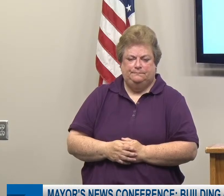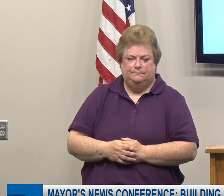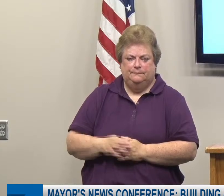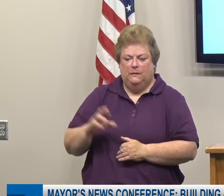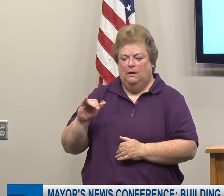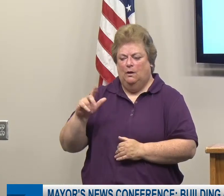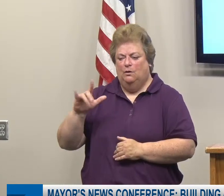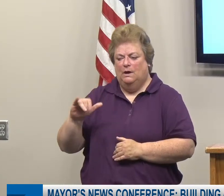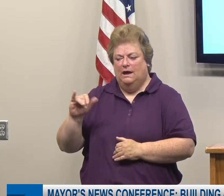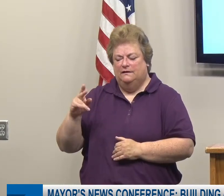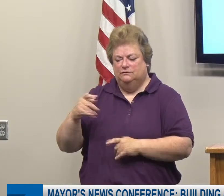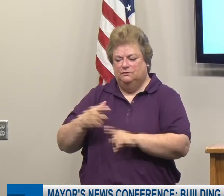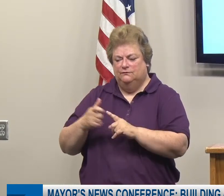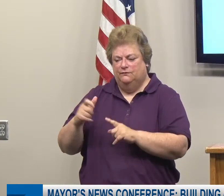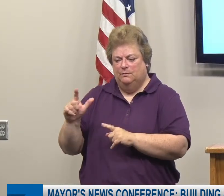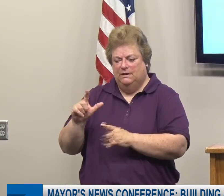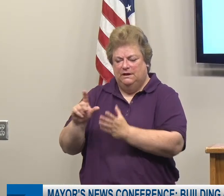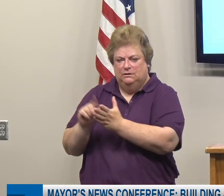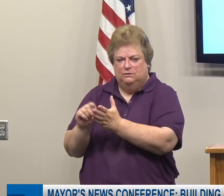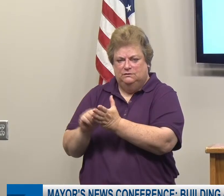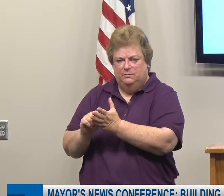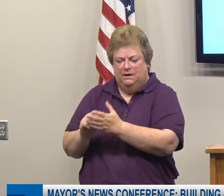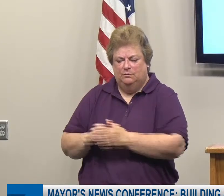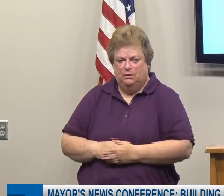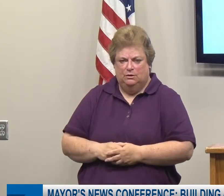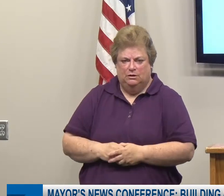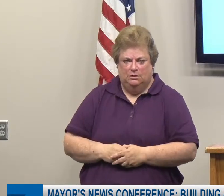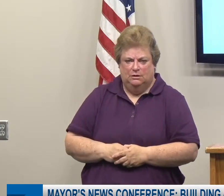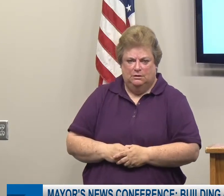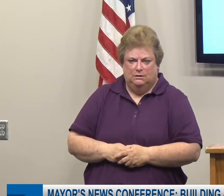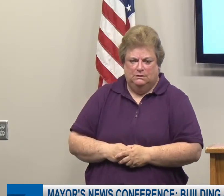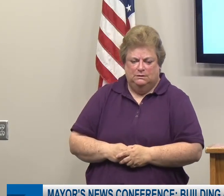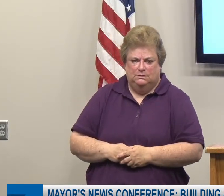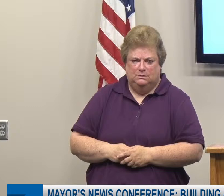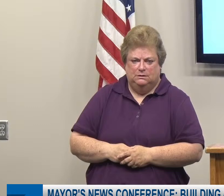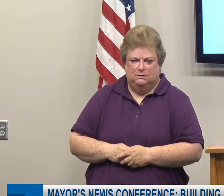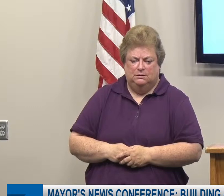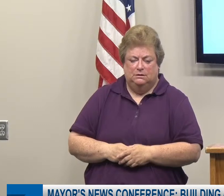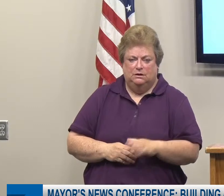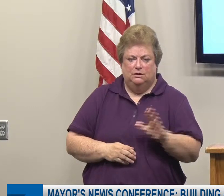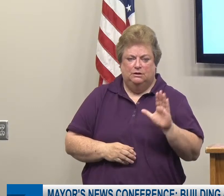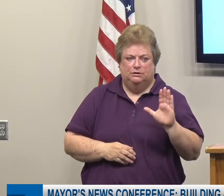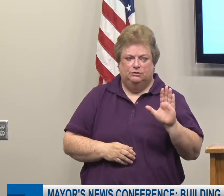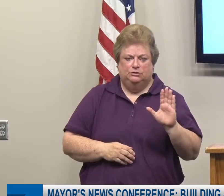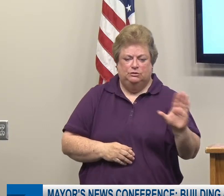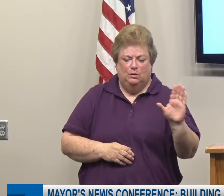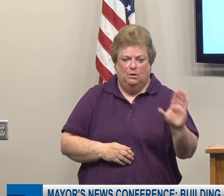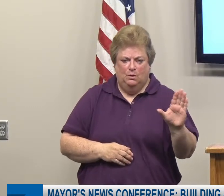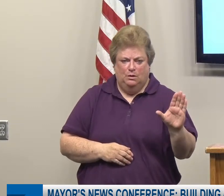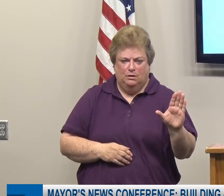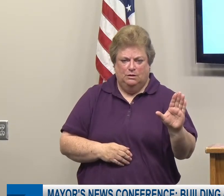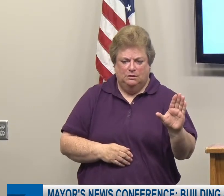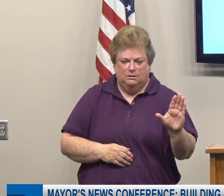Mayor Riley at the Journal Star. Has your desire to